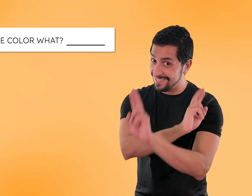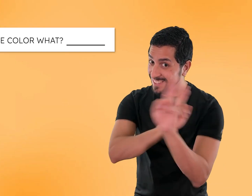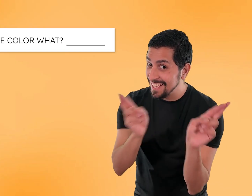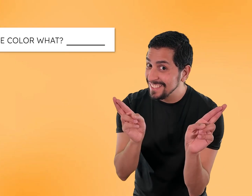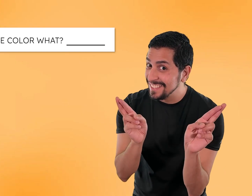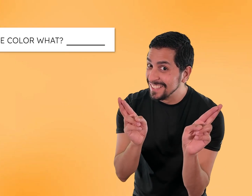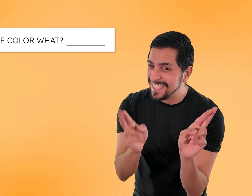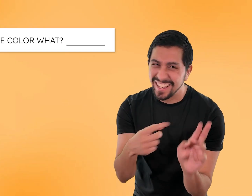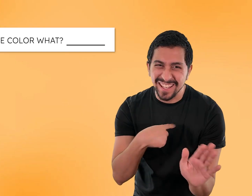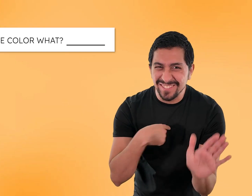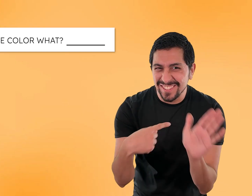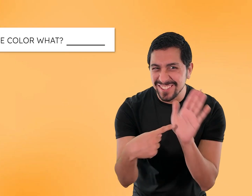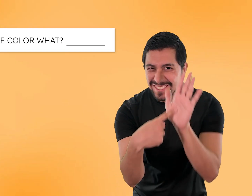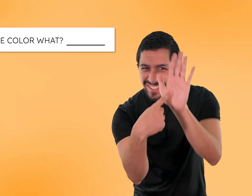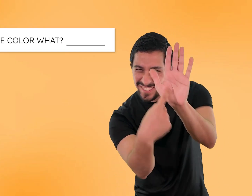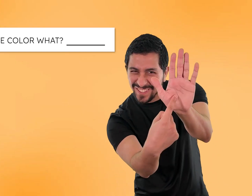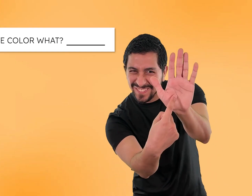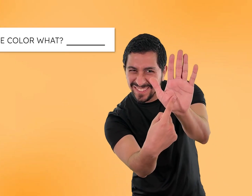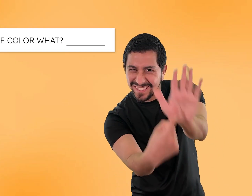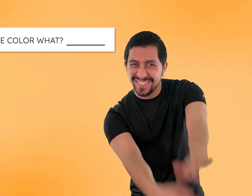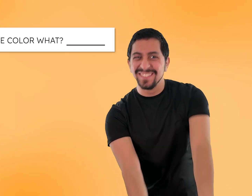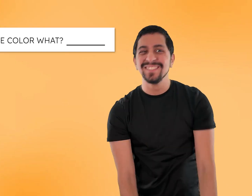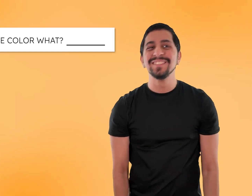Ready? I'll show you again.